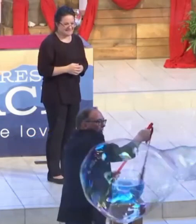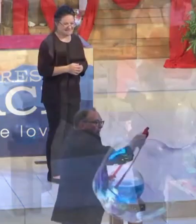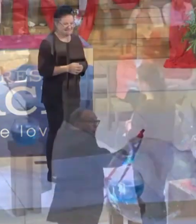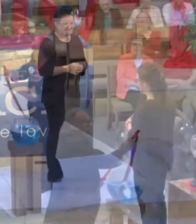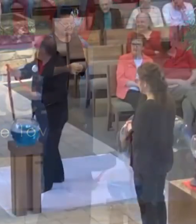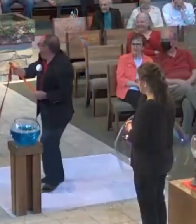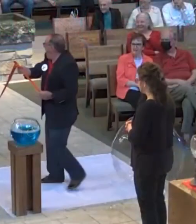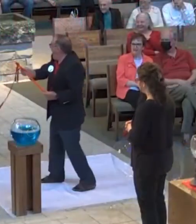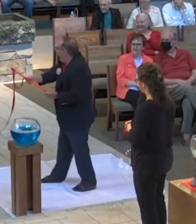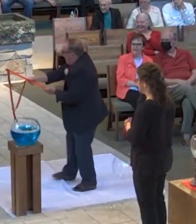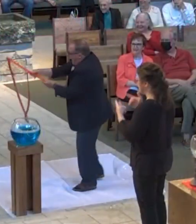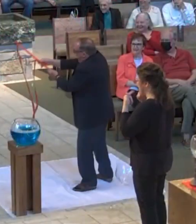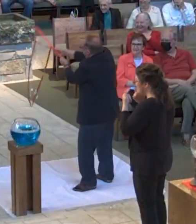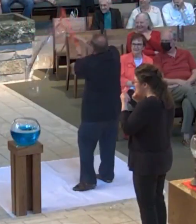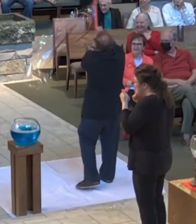Okay, so.